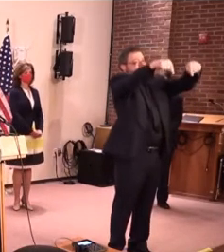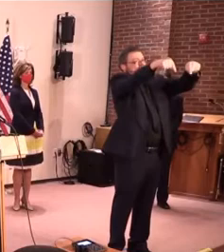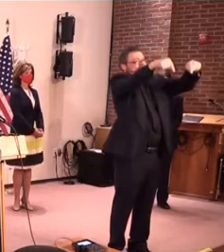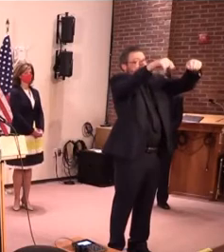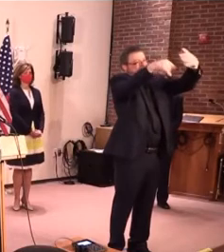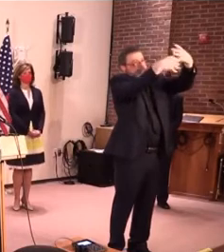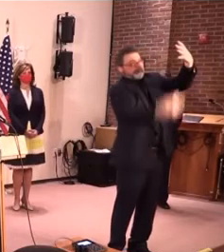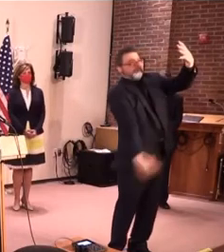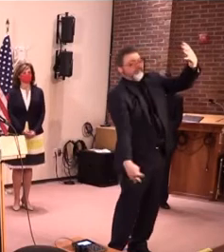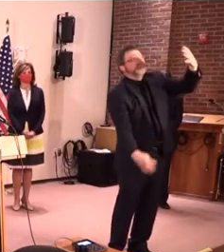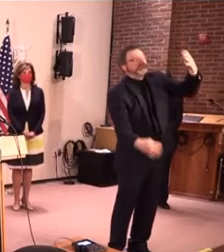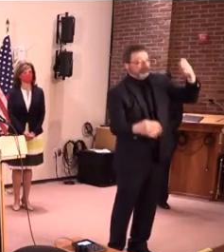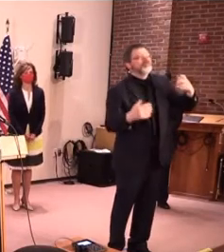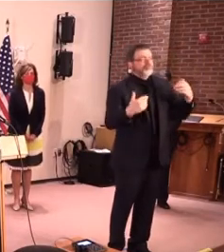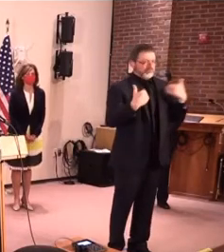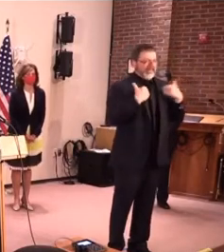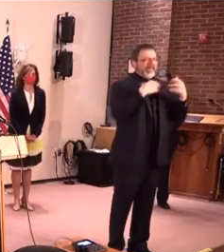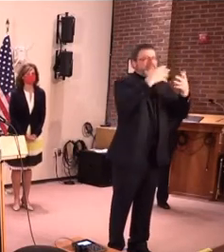line.